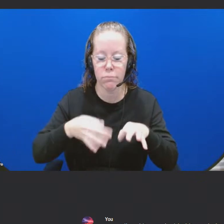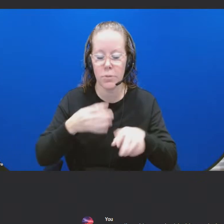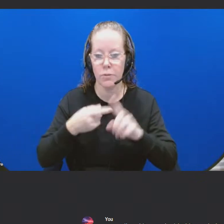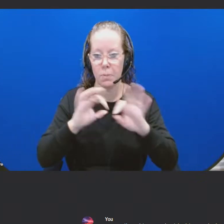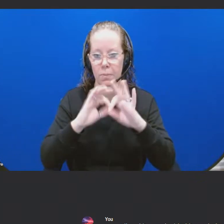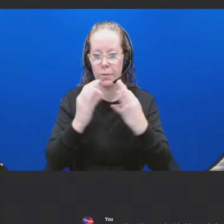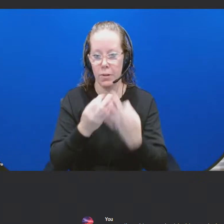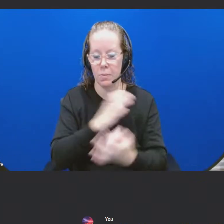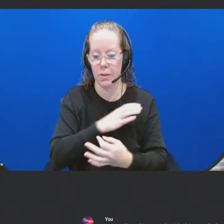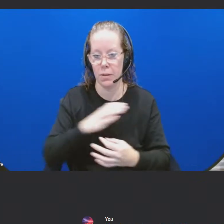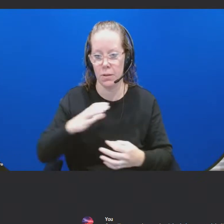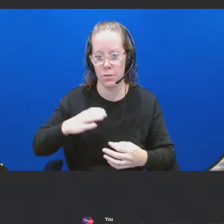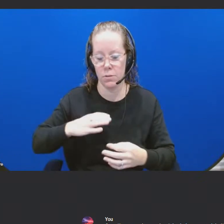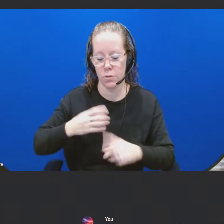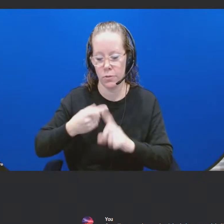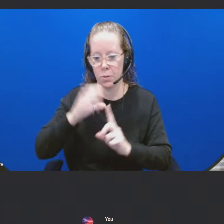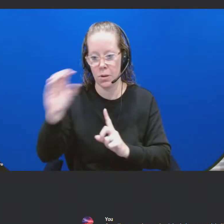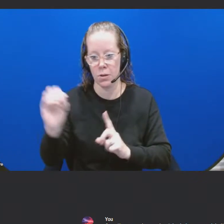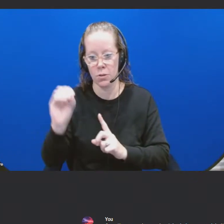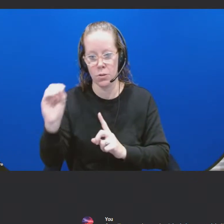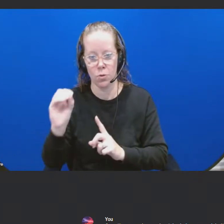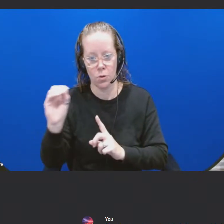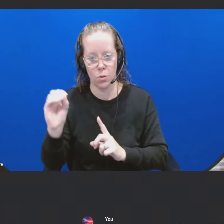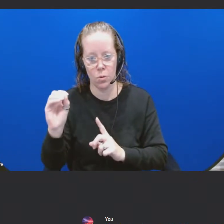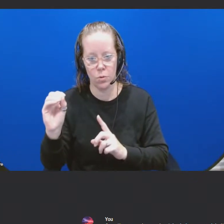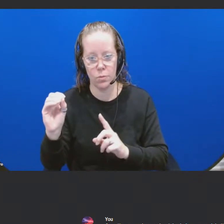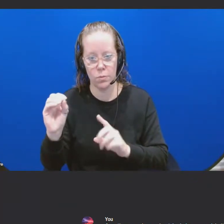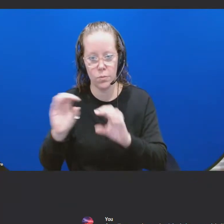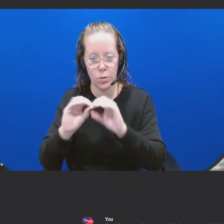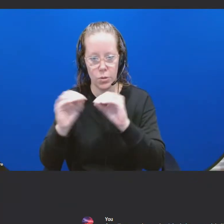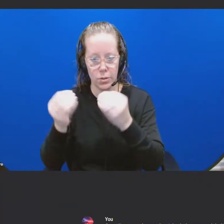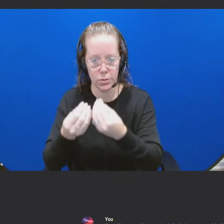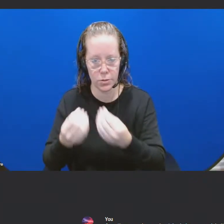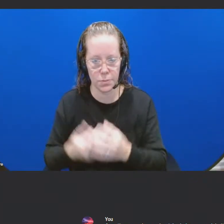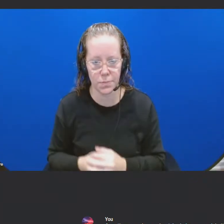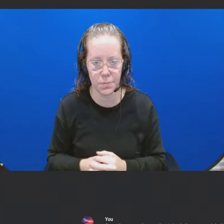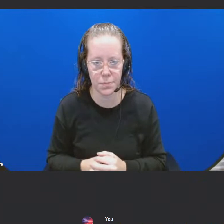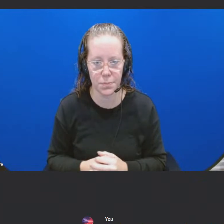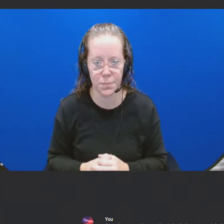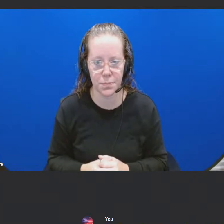of Ontario organization. Um,